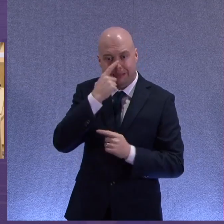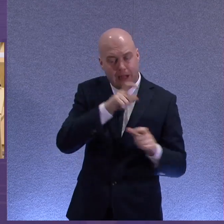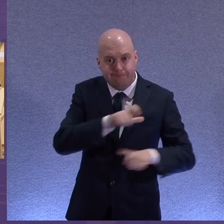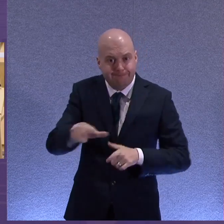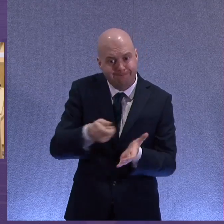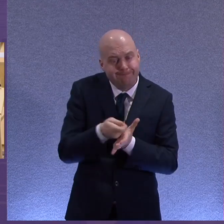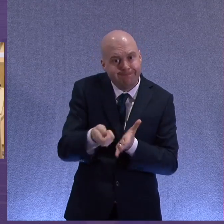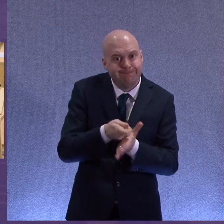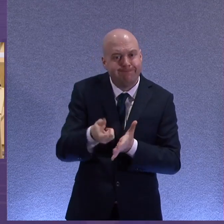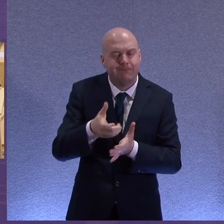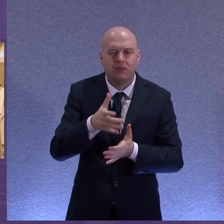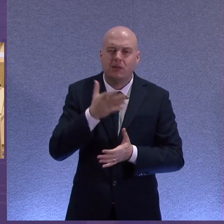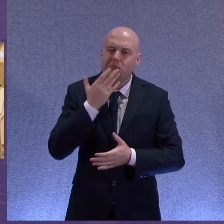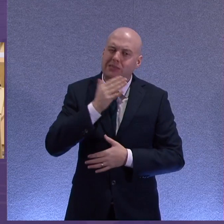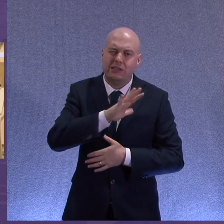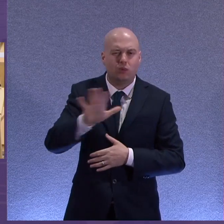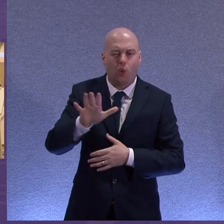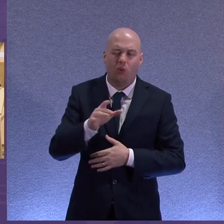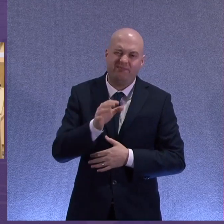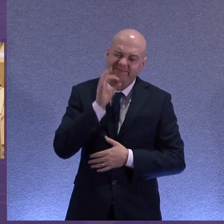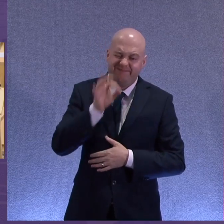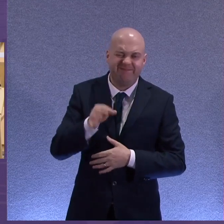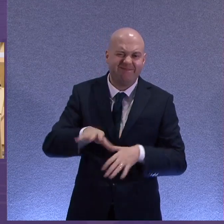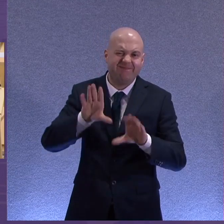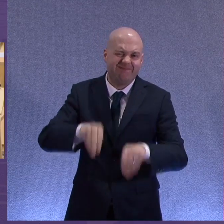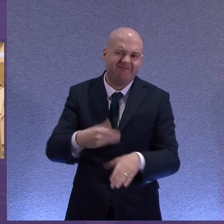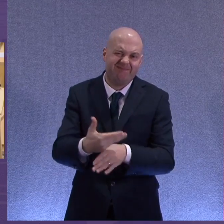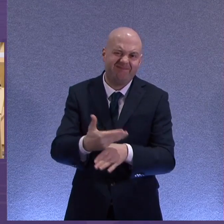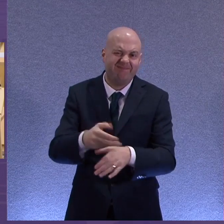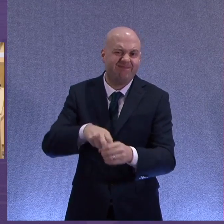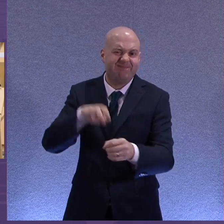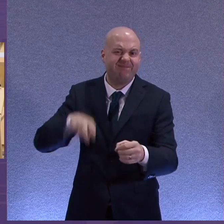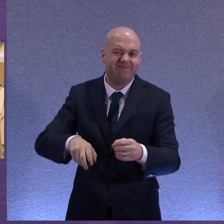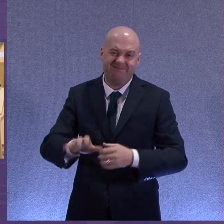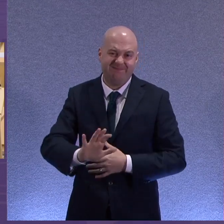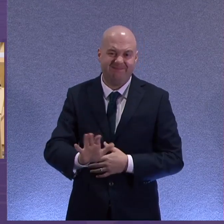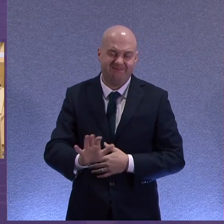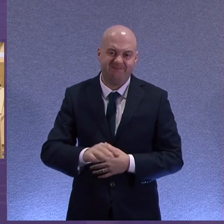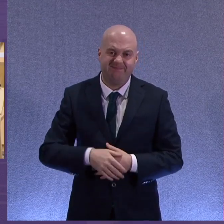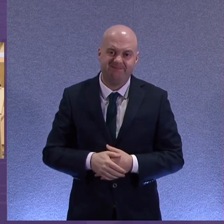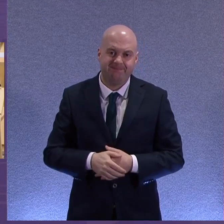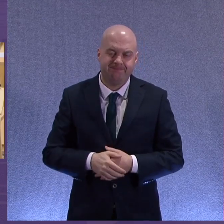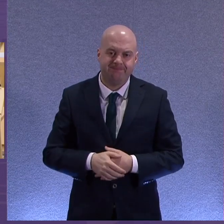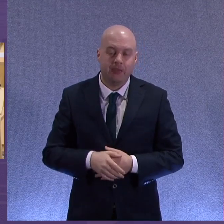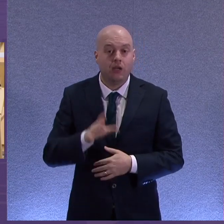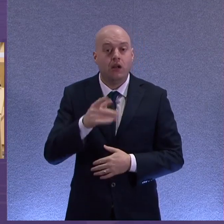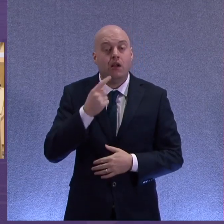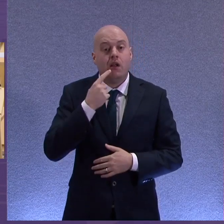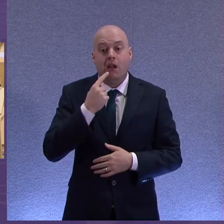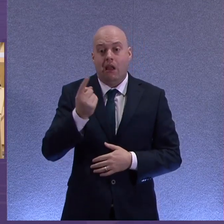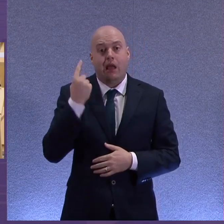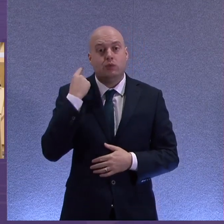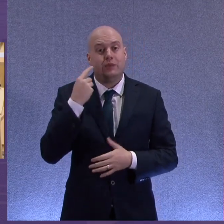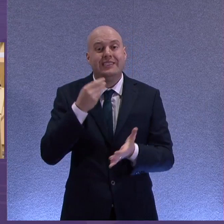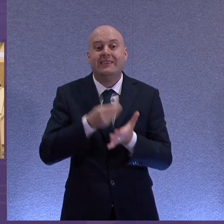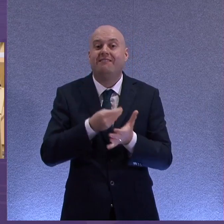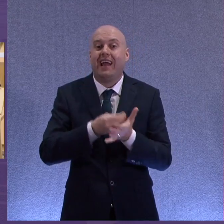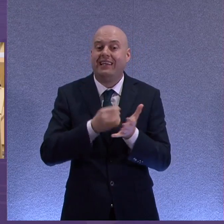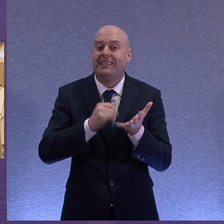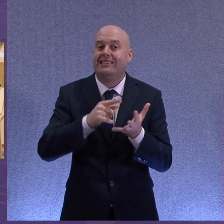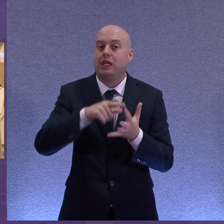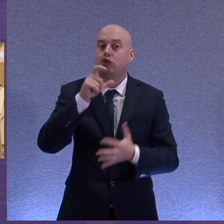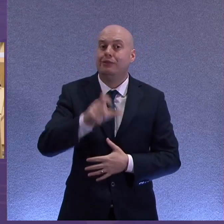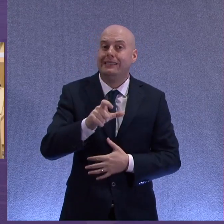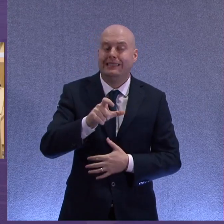application process for the Small Business Grant Scheme, which was announced by the Finance Secretary here last week, is now live, and details of how businesses